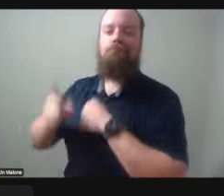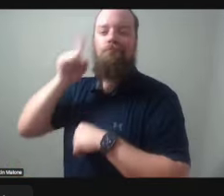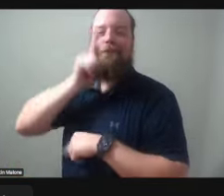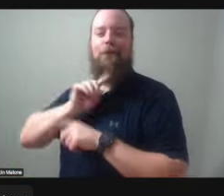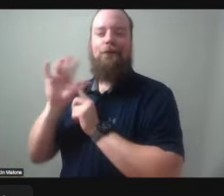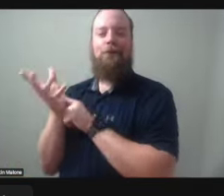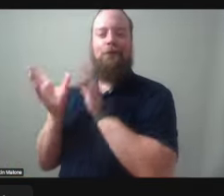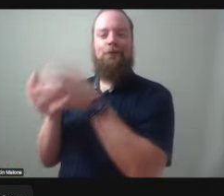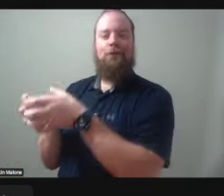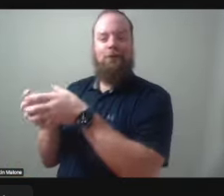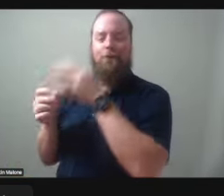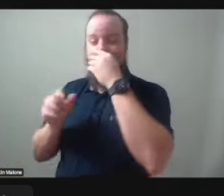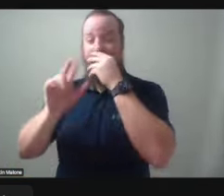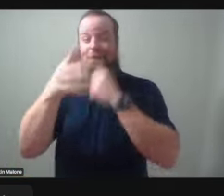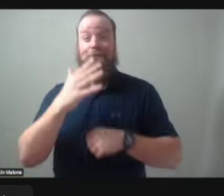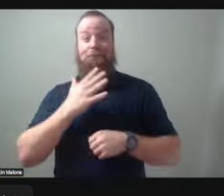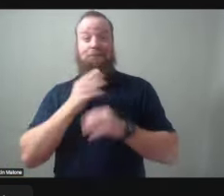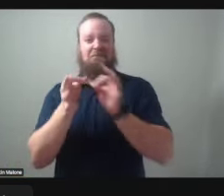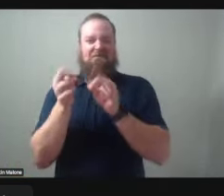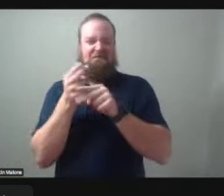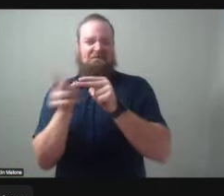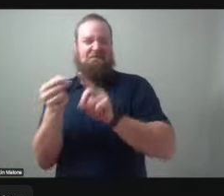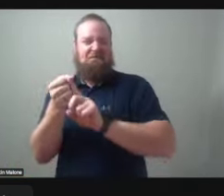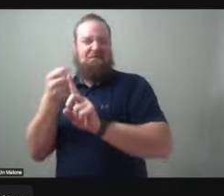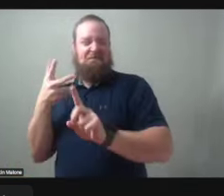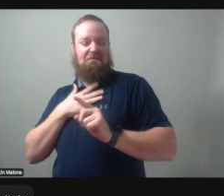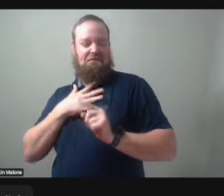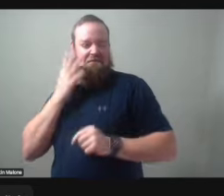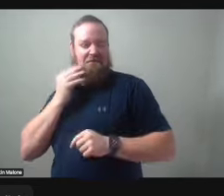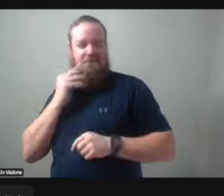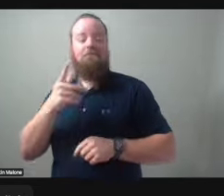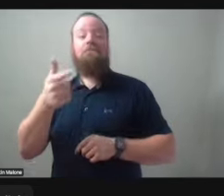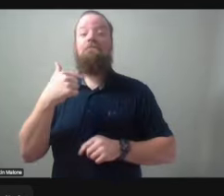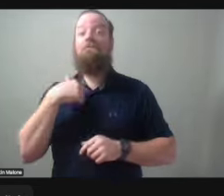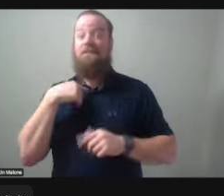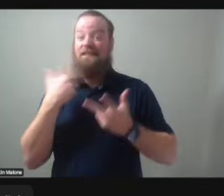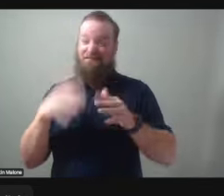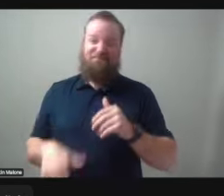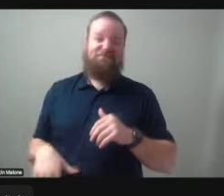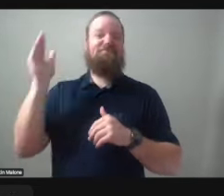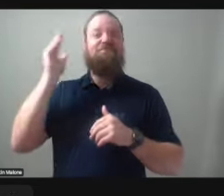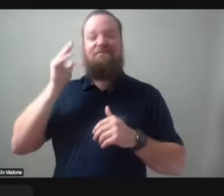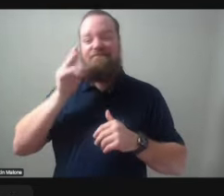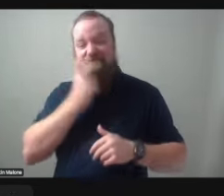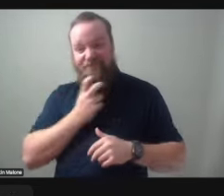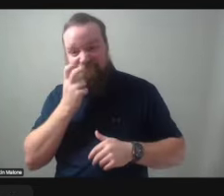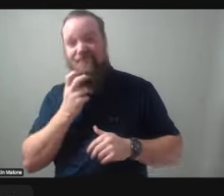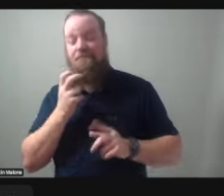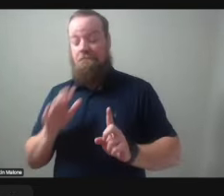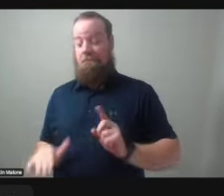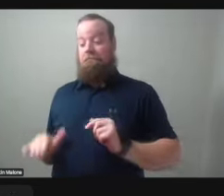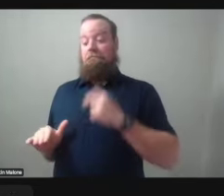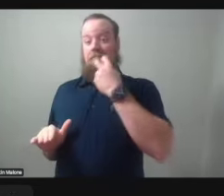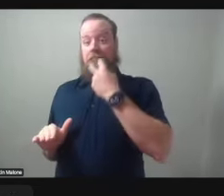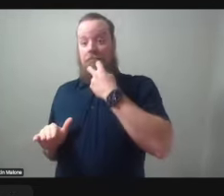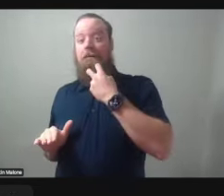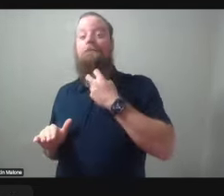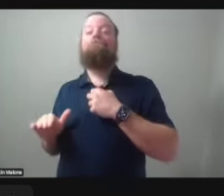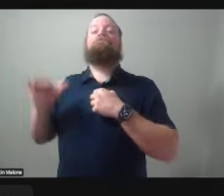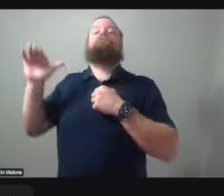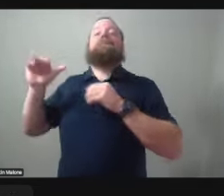They don't want to sign. They don't want to have anything to do with deaf culture and reject that experience altogether.